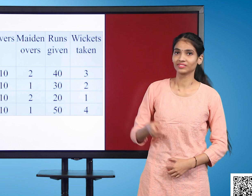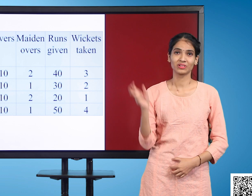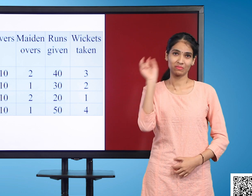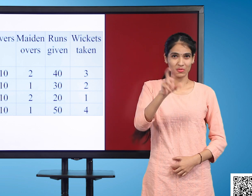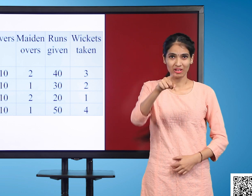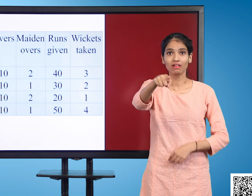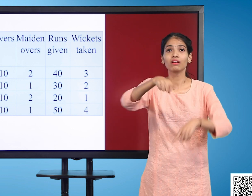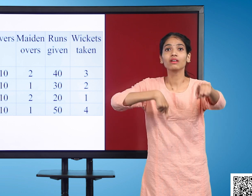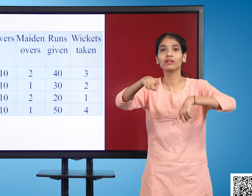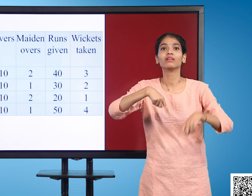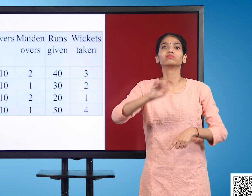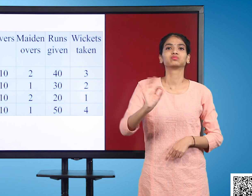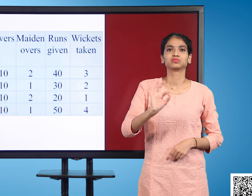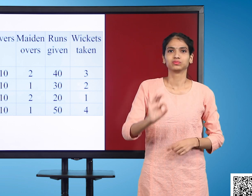maiden overs, runs given,